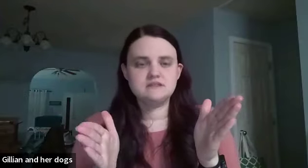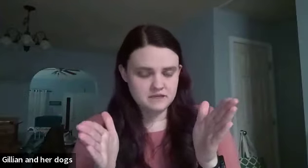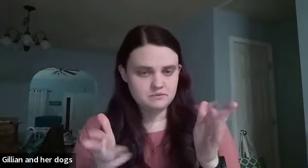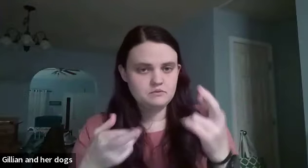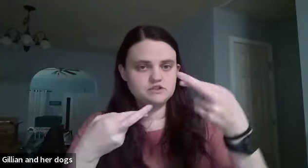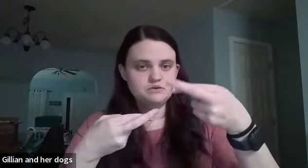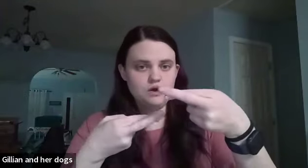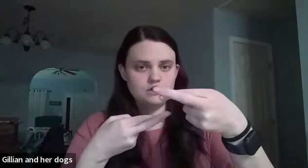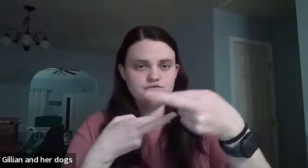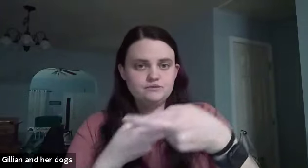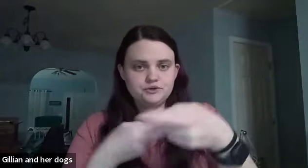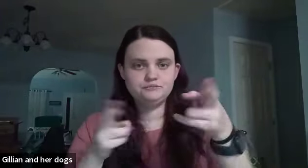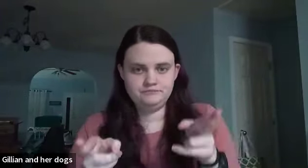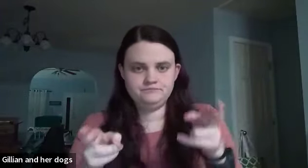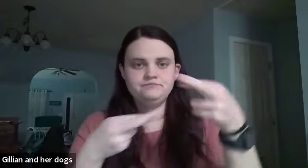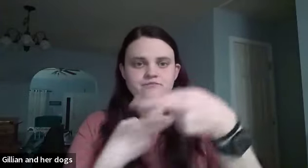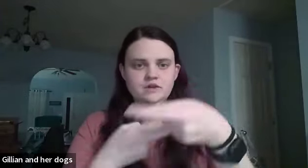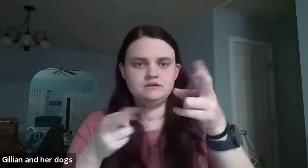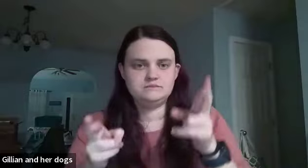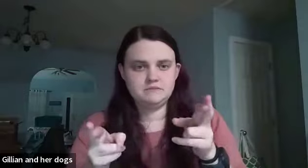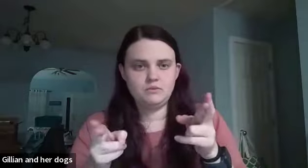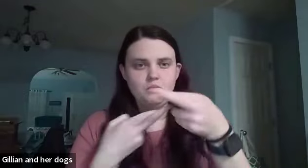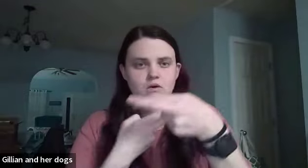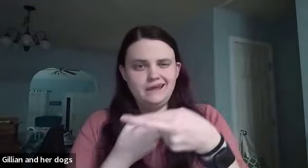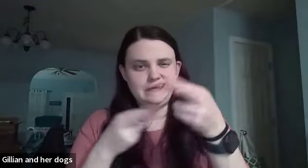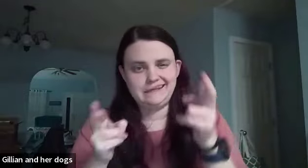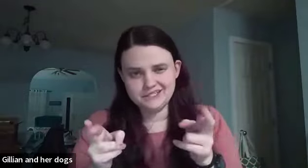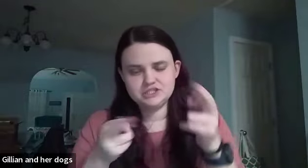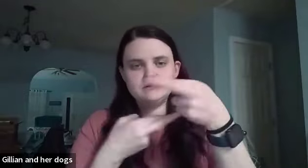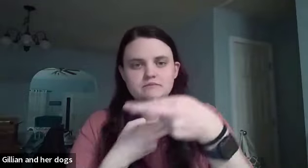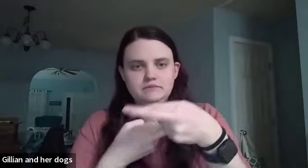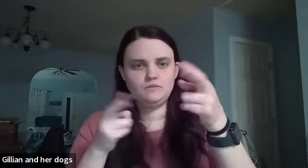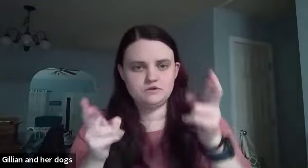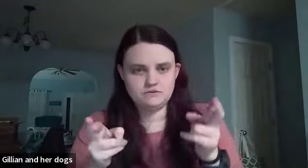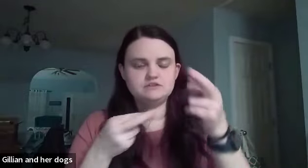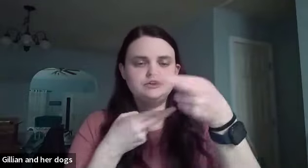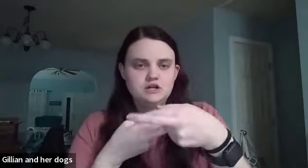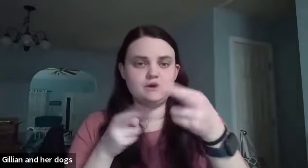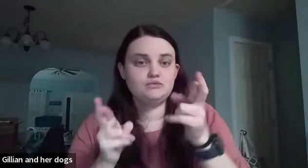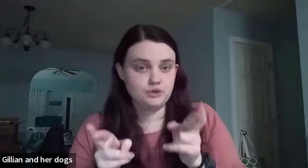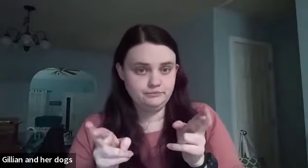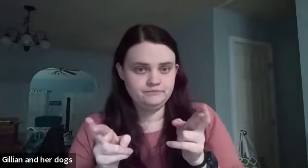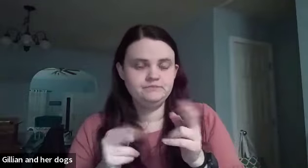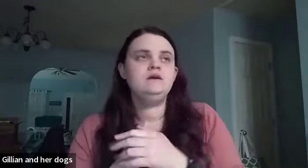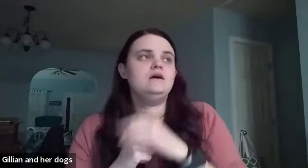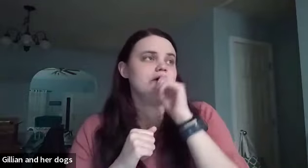Some people will do R's for room to be more English, being more direct on you're talking about a room.